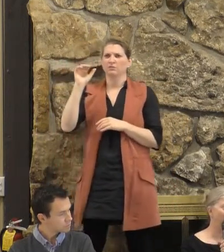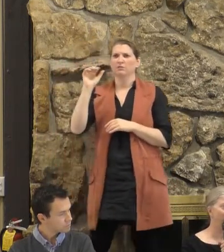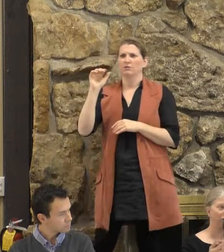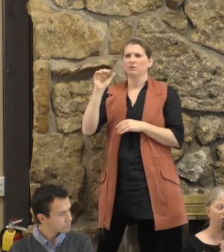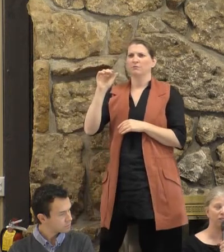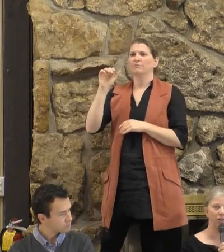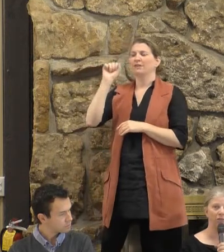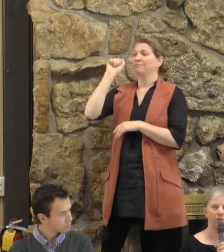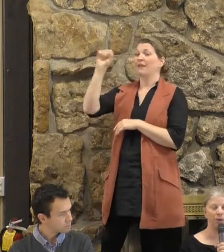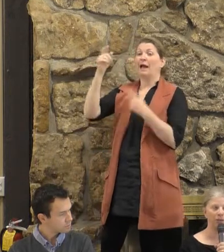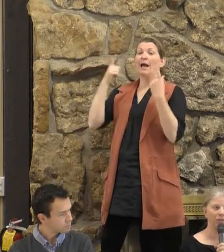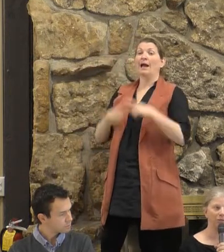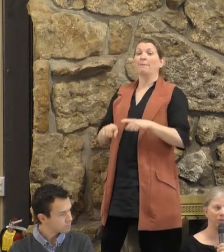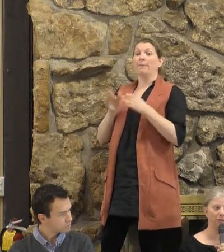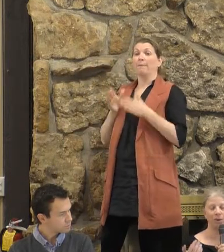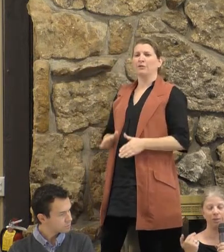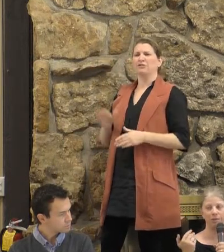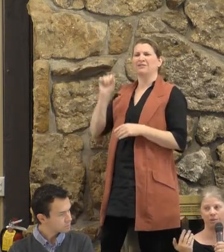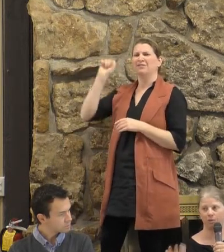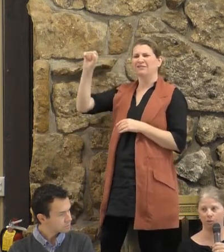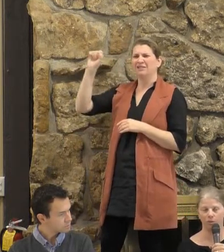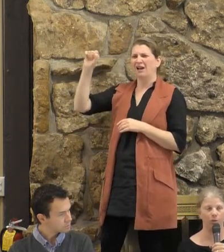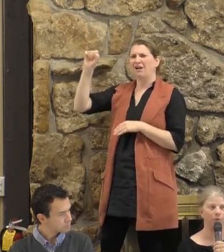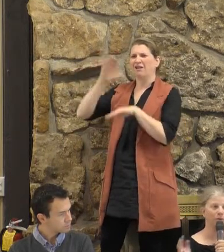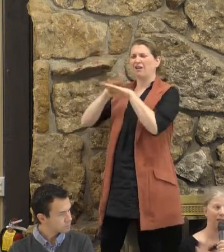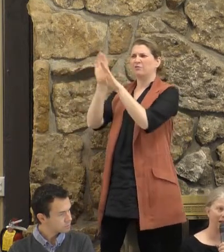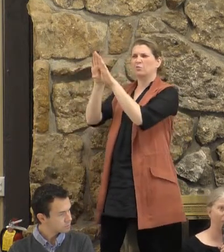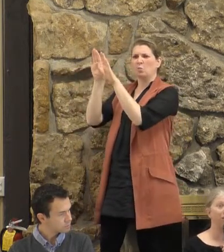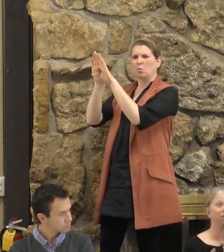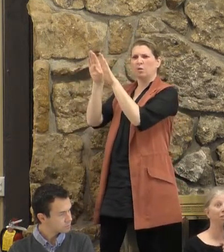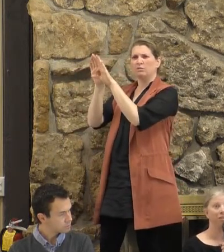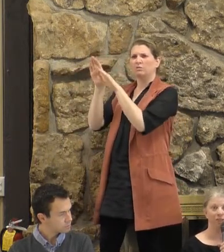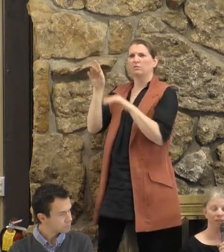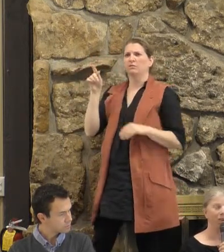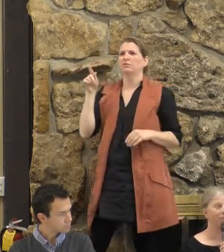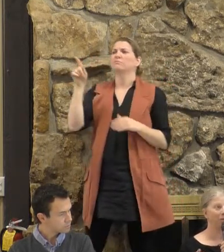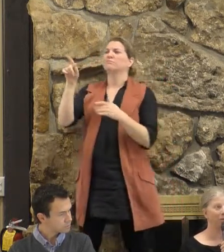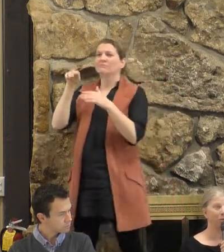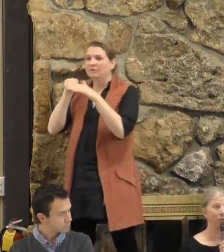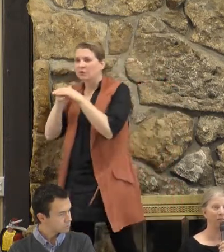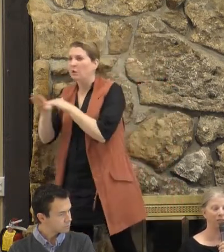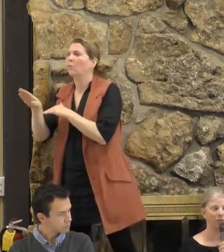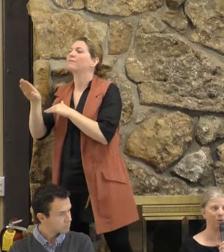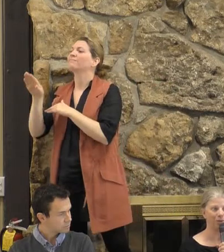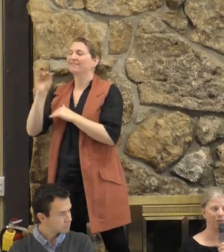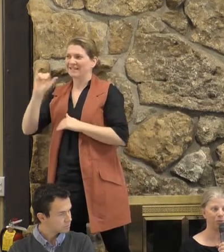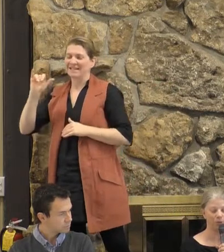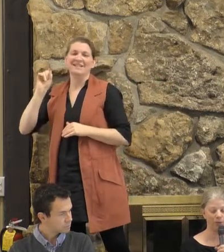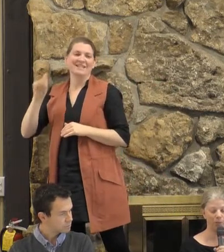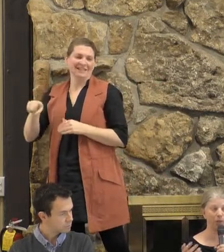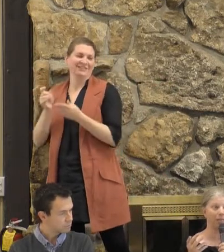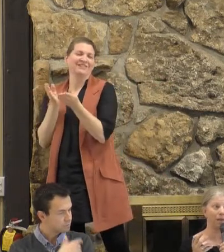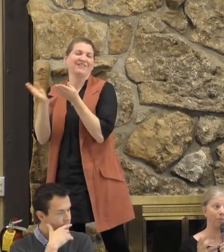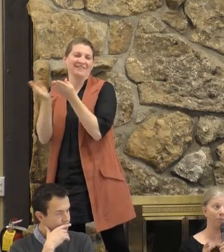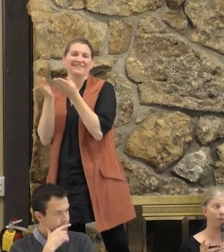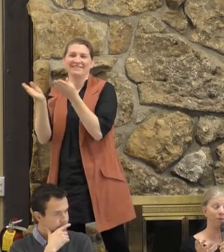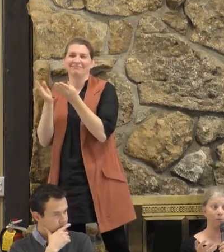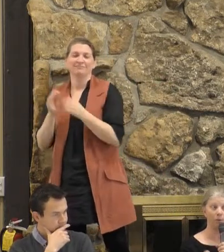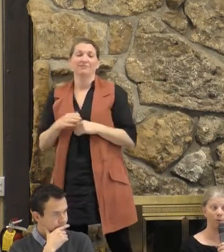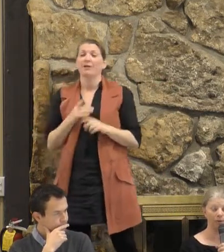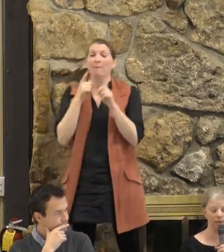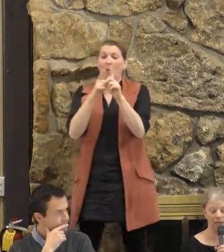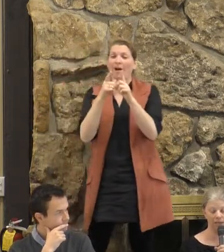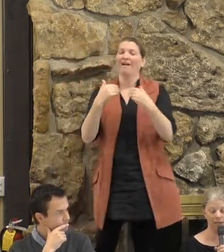you know, the logistical information about, you know, the consumer, the address, where the interpreter needs to go, that sort of thing, what type